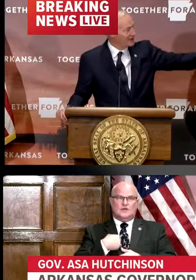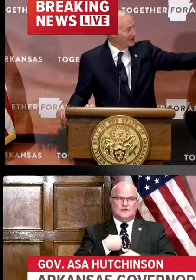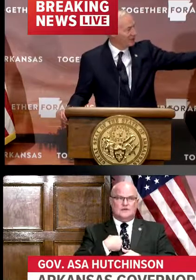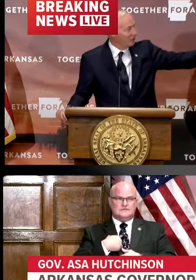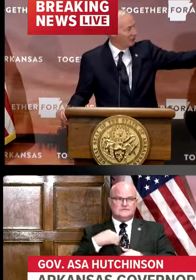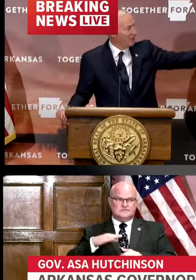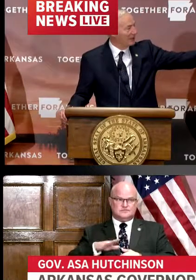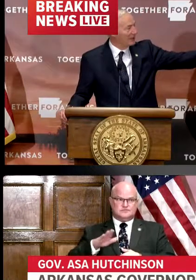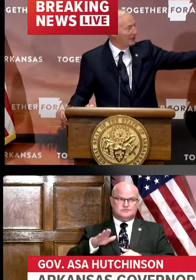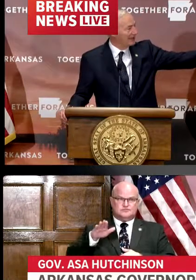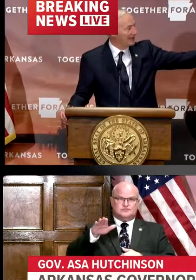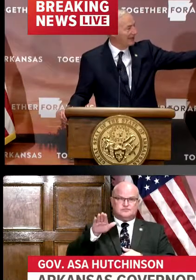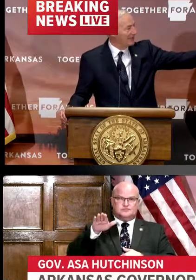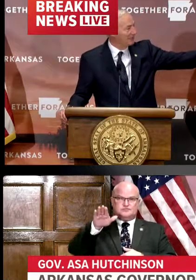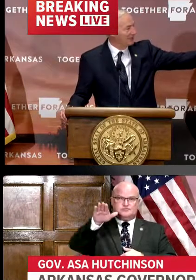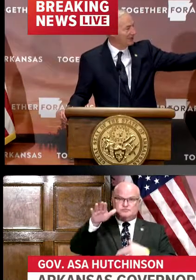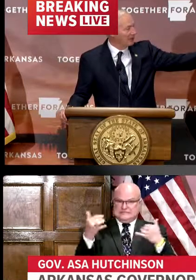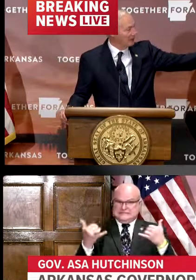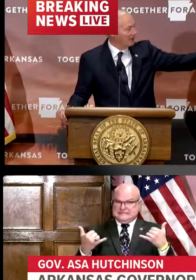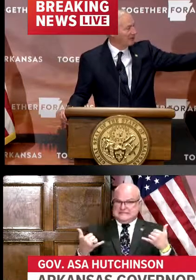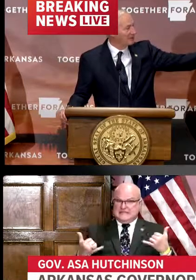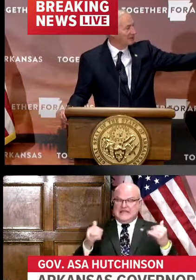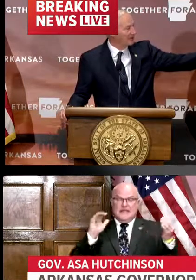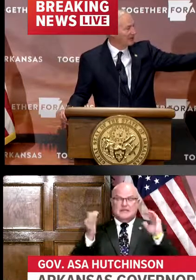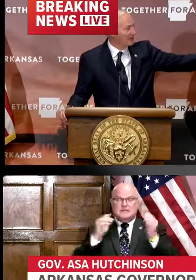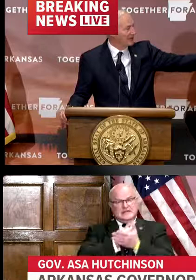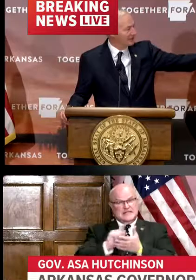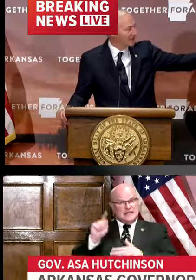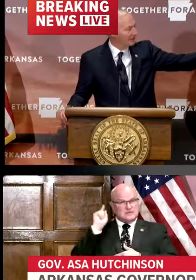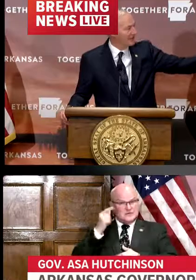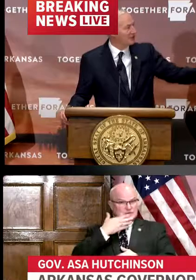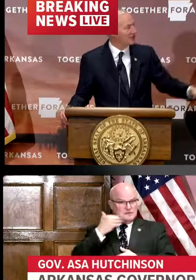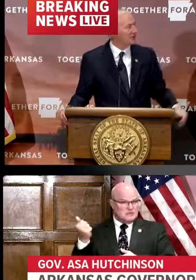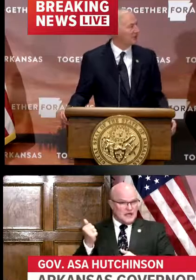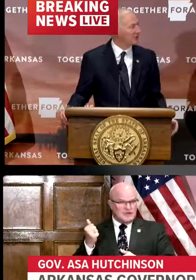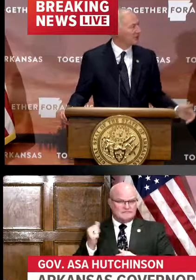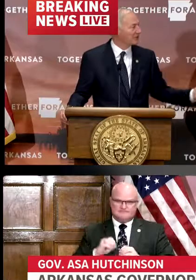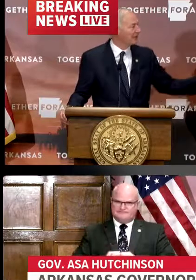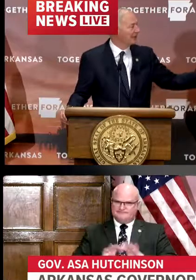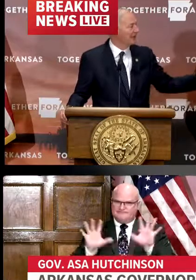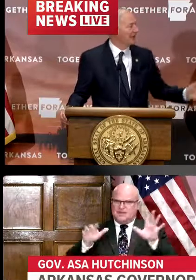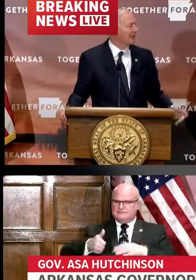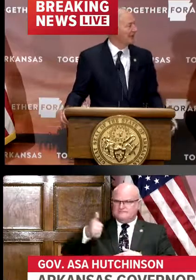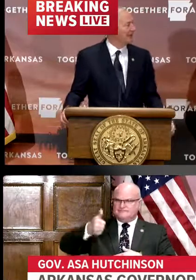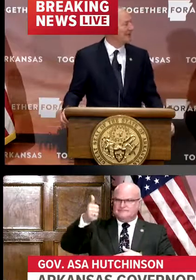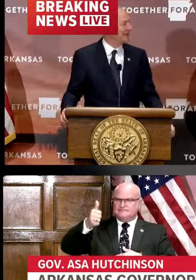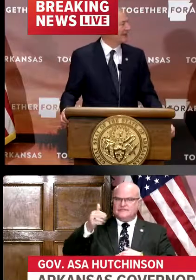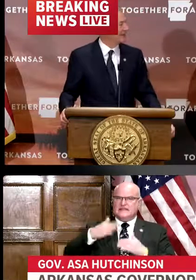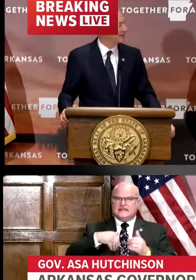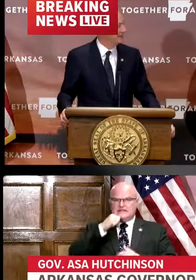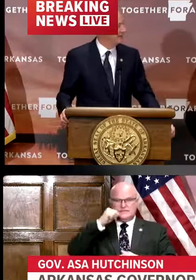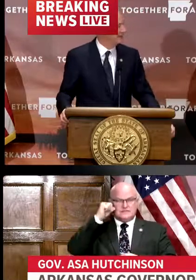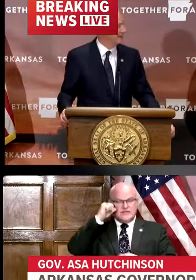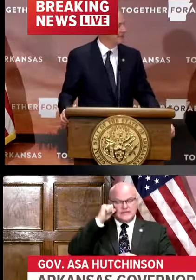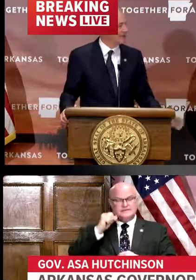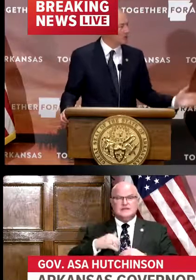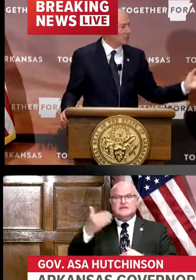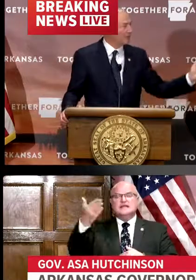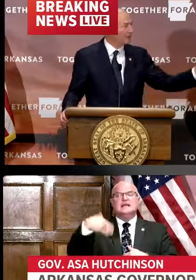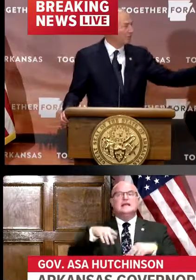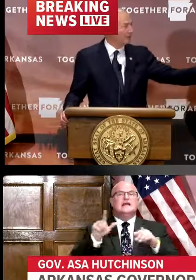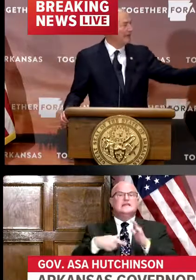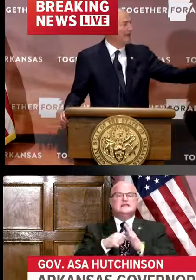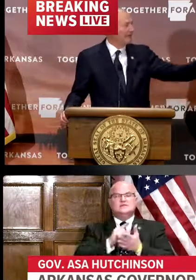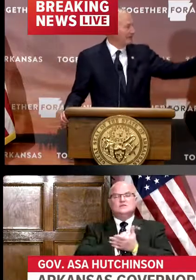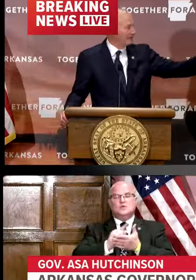again, you can see where we are today compared to a week ago is better. It's up obviously from yesterday. Next, this is